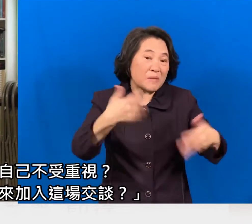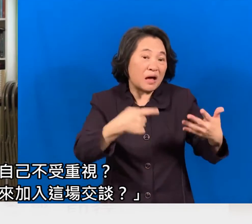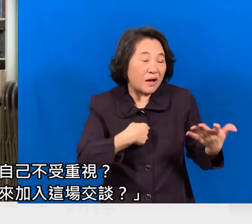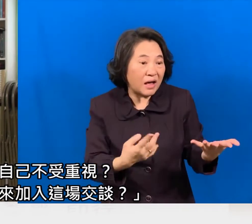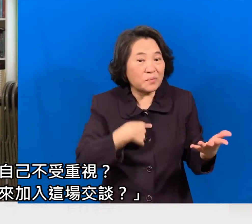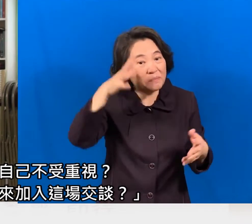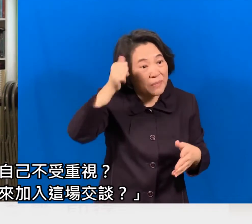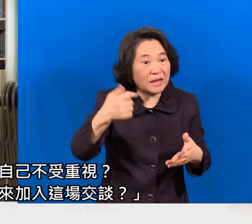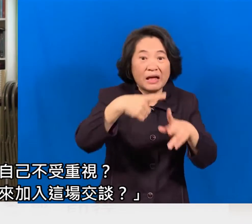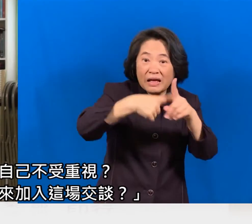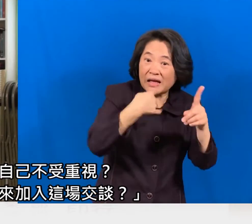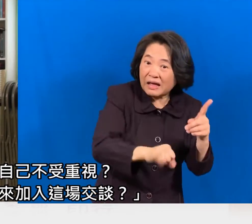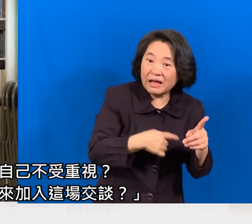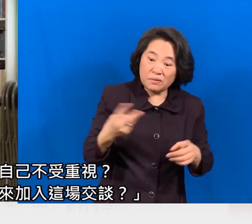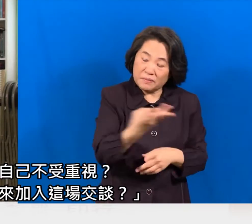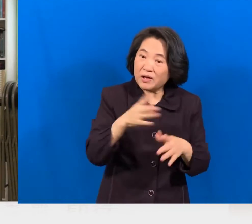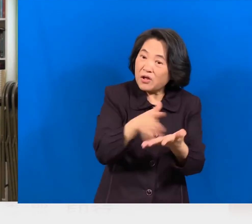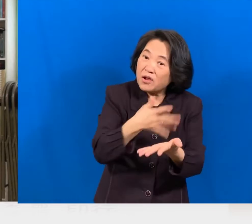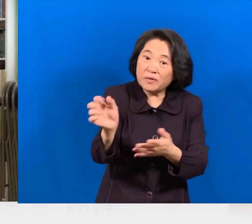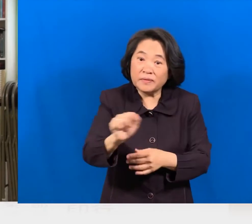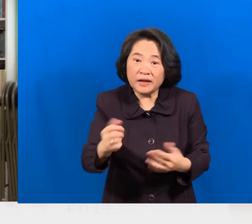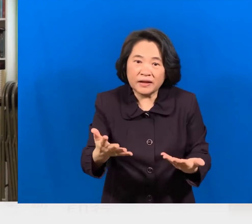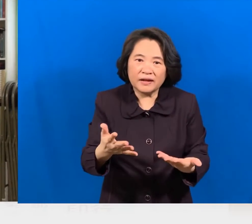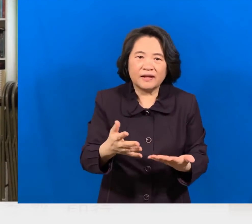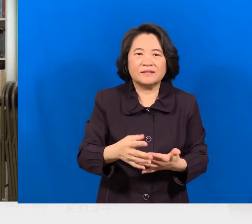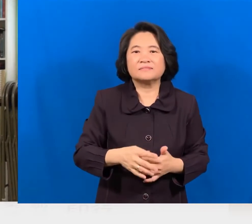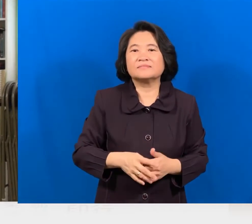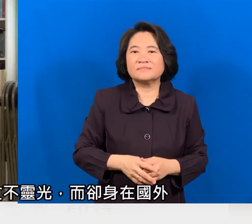to be included in this conversation?